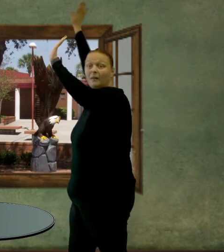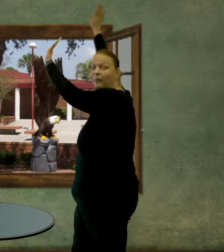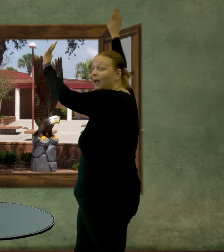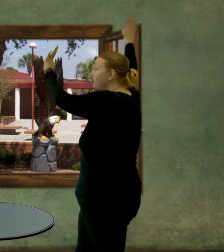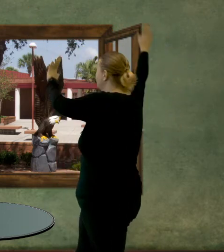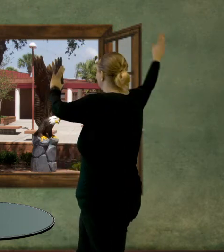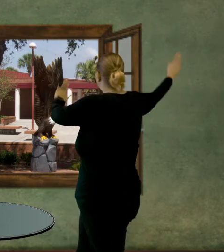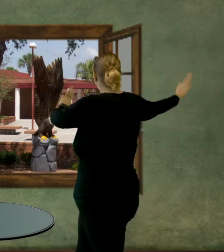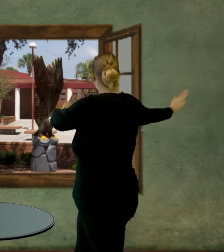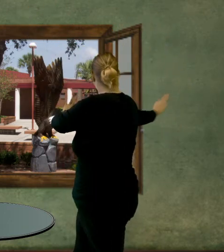back of your bubble.